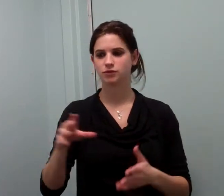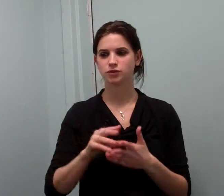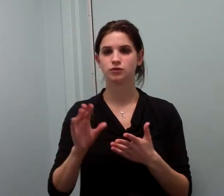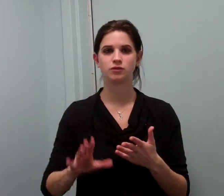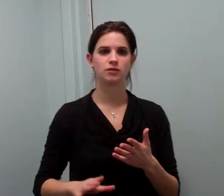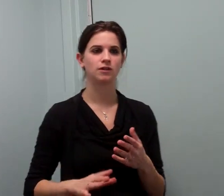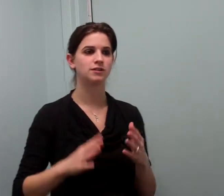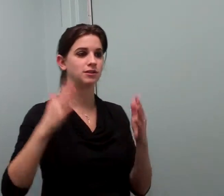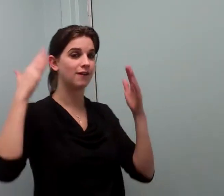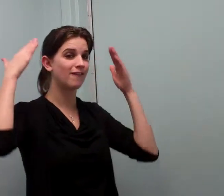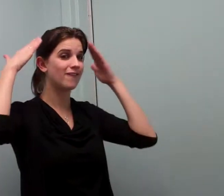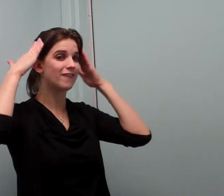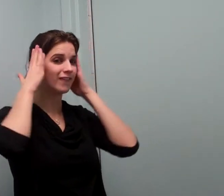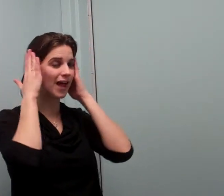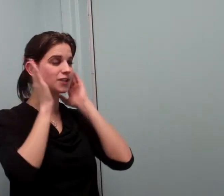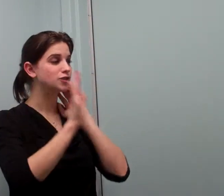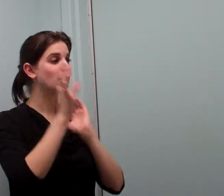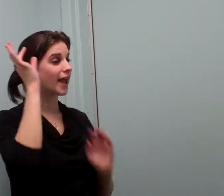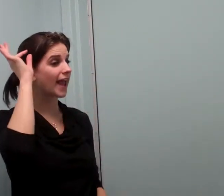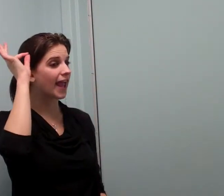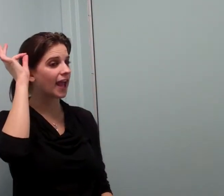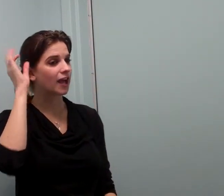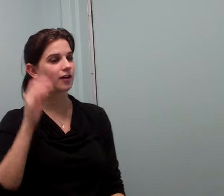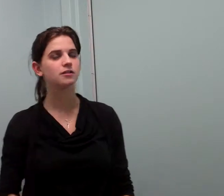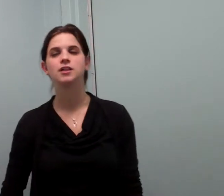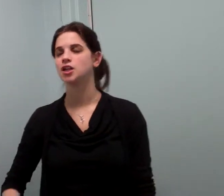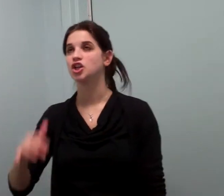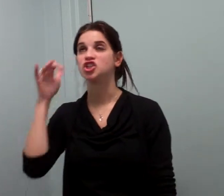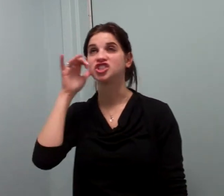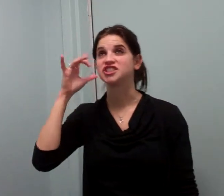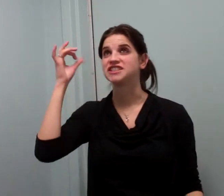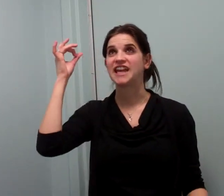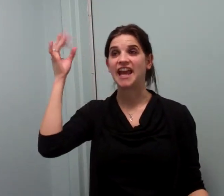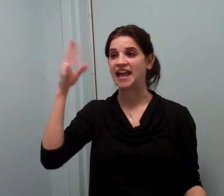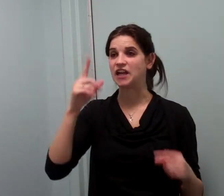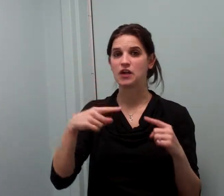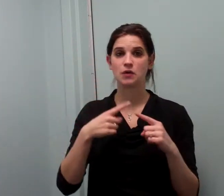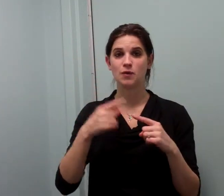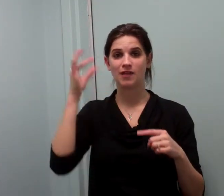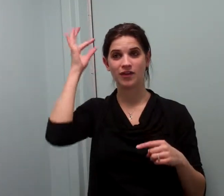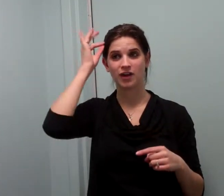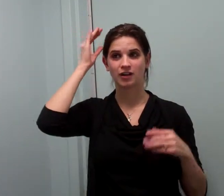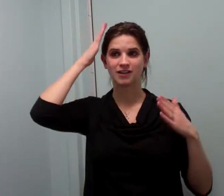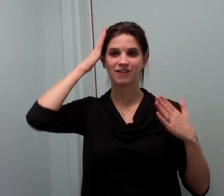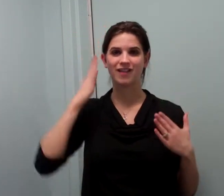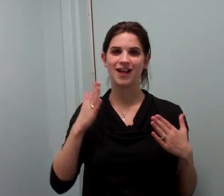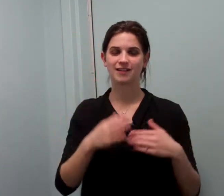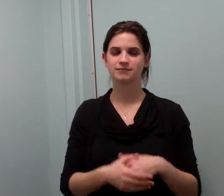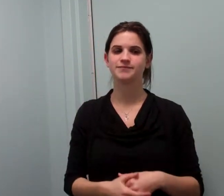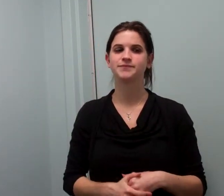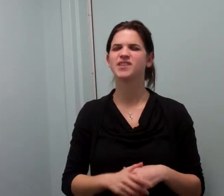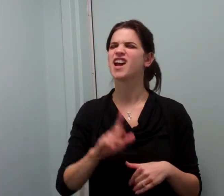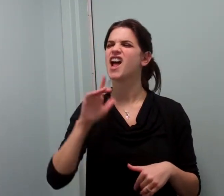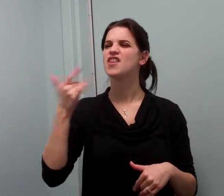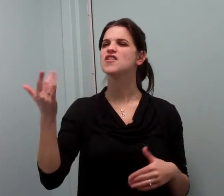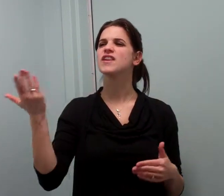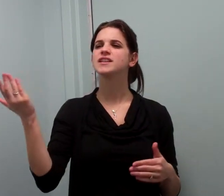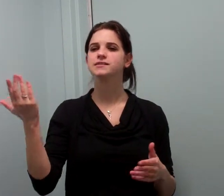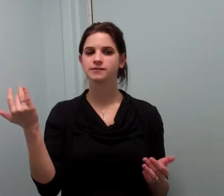Okay? Those girls just hate it when their hair gets flat, don't they? Other things? Go outside, and would you rather be outside working